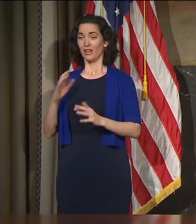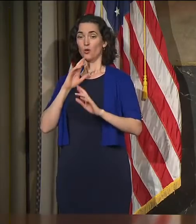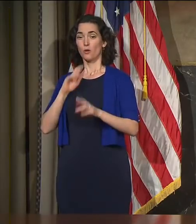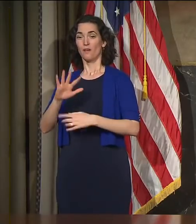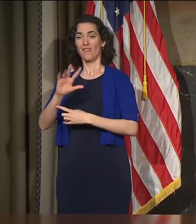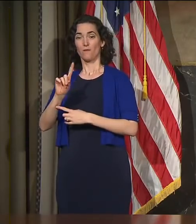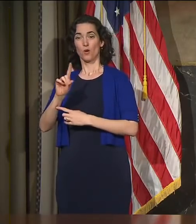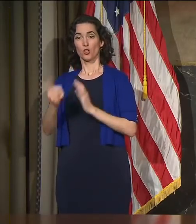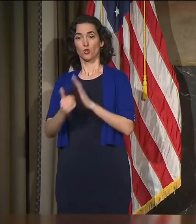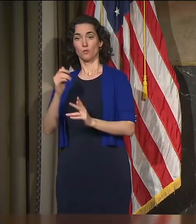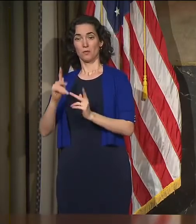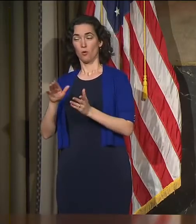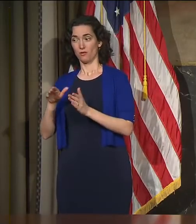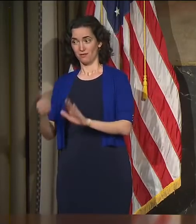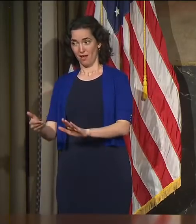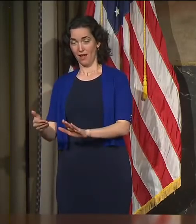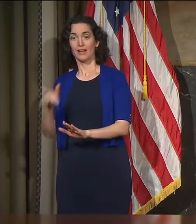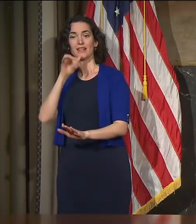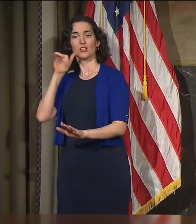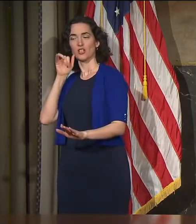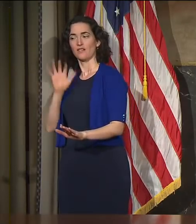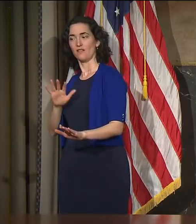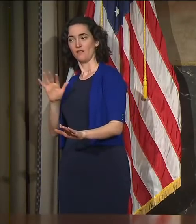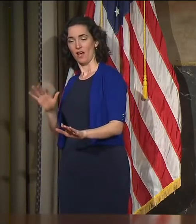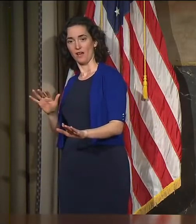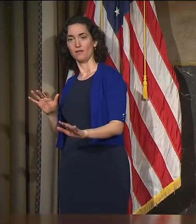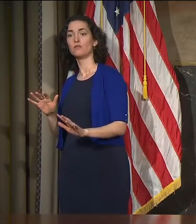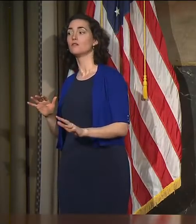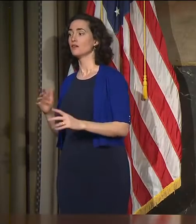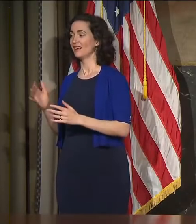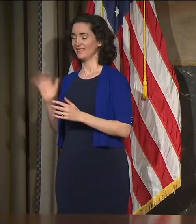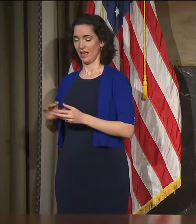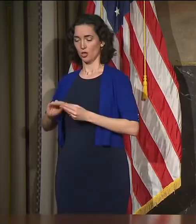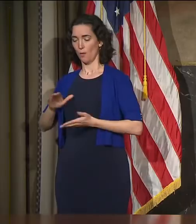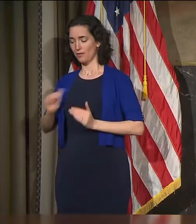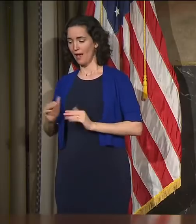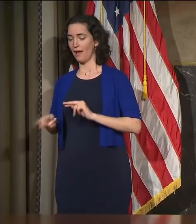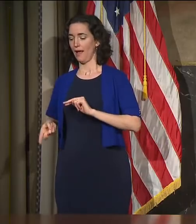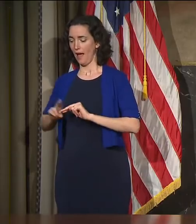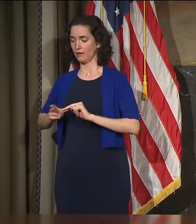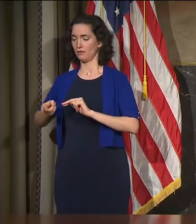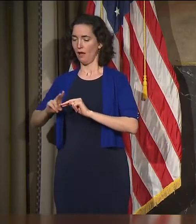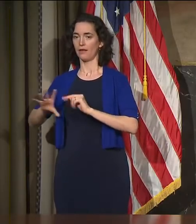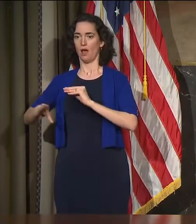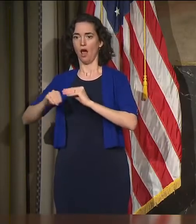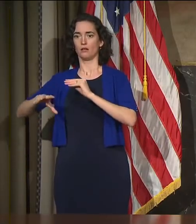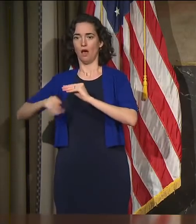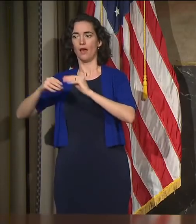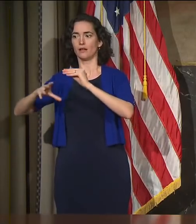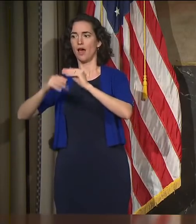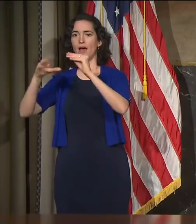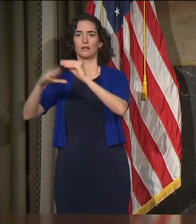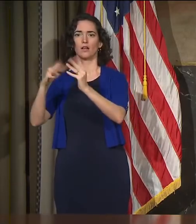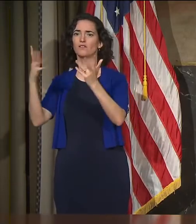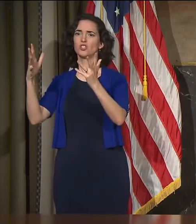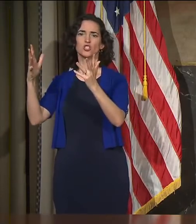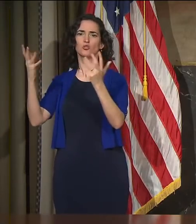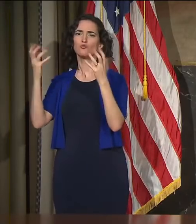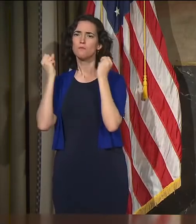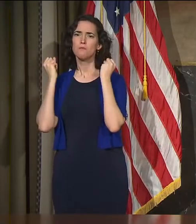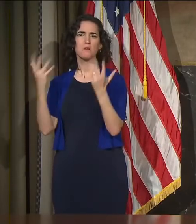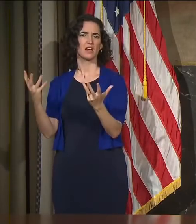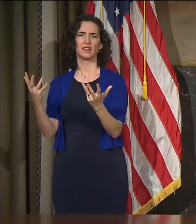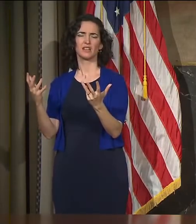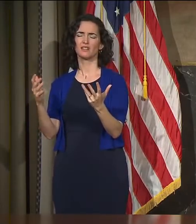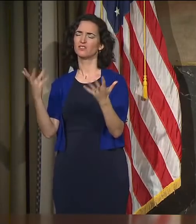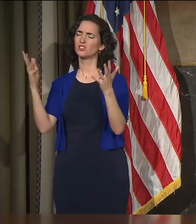We reported 65 new deaths yesterday. Those deaths add up, and it's too much. And as I reflect on this holiday